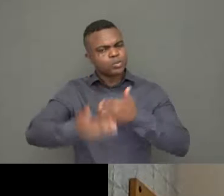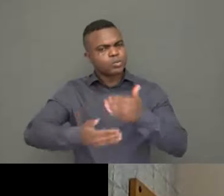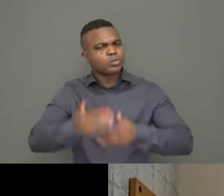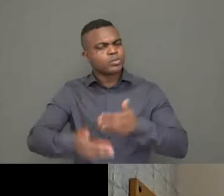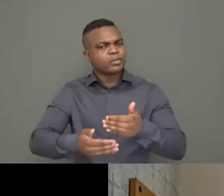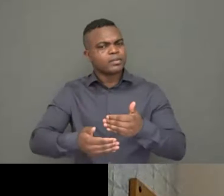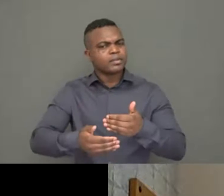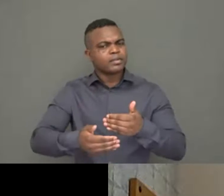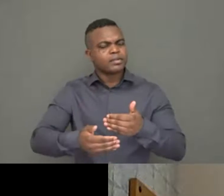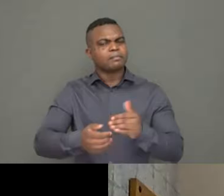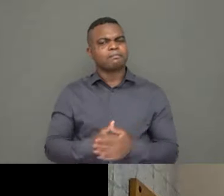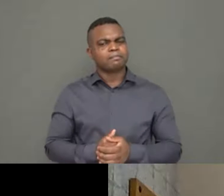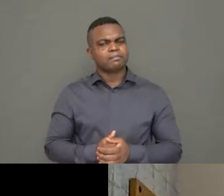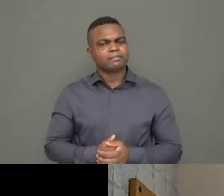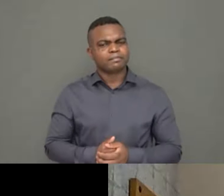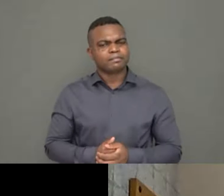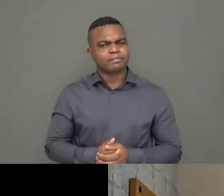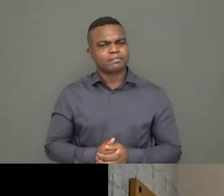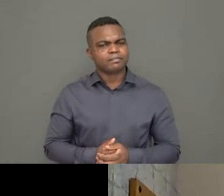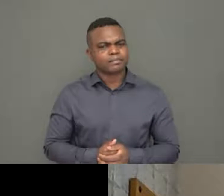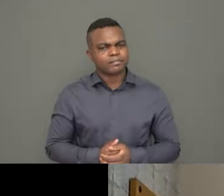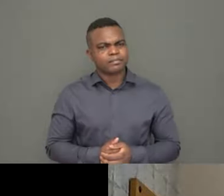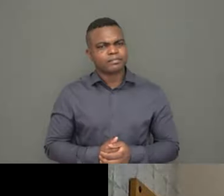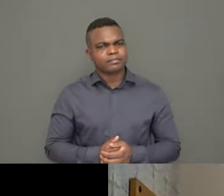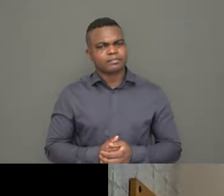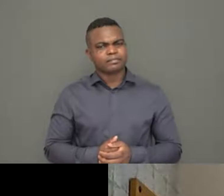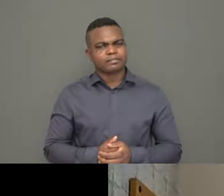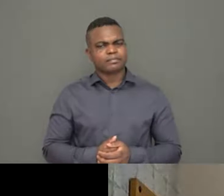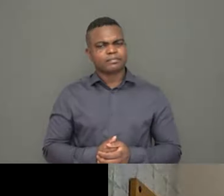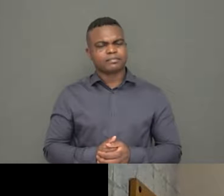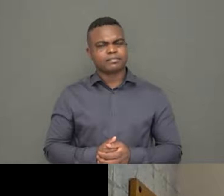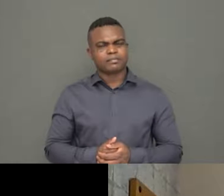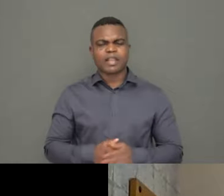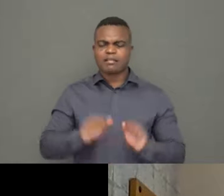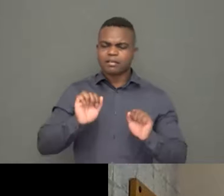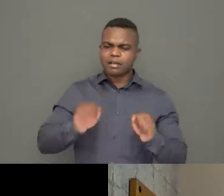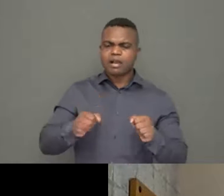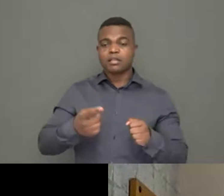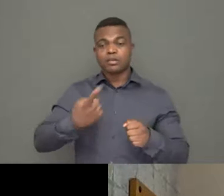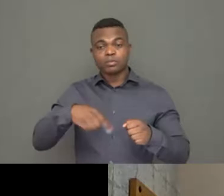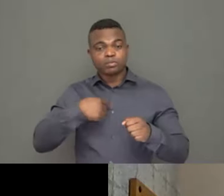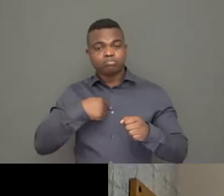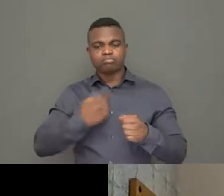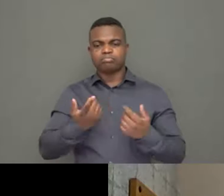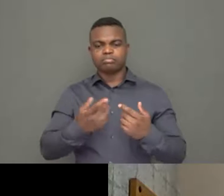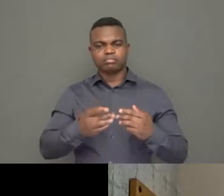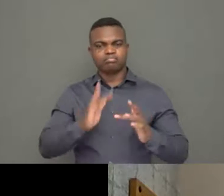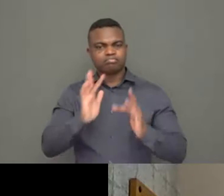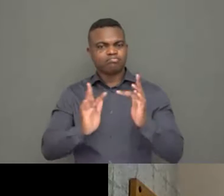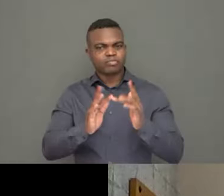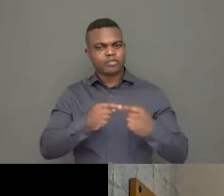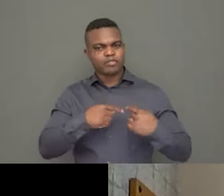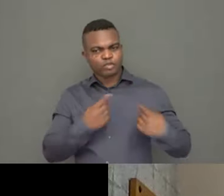in place. Yes, because we see that with that, we've been able to carry on. And